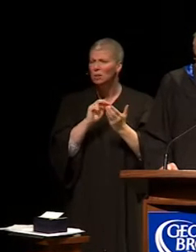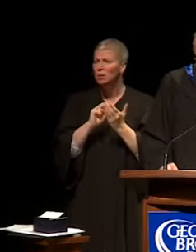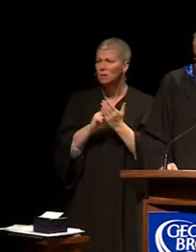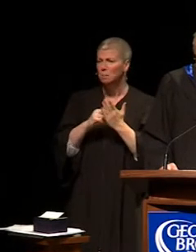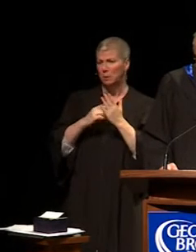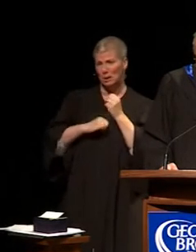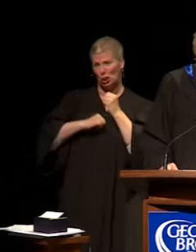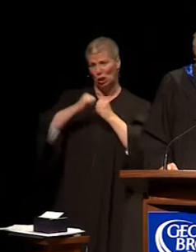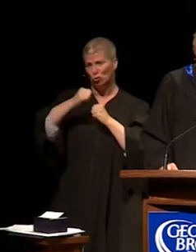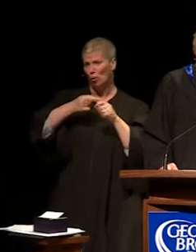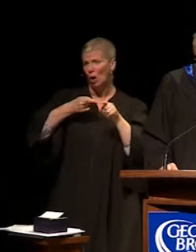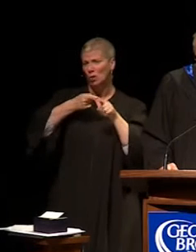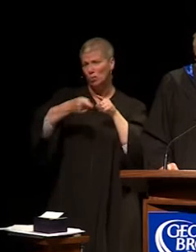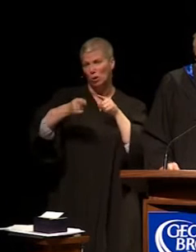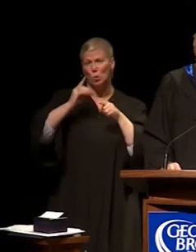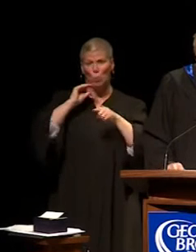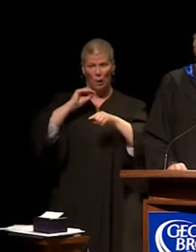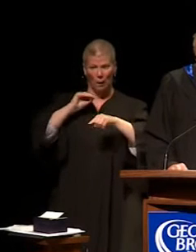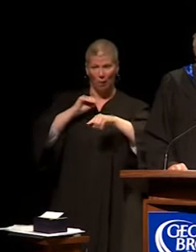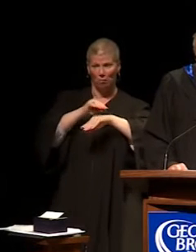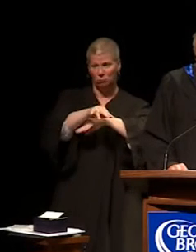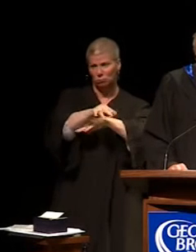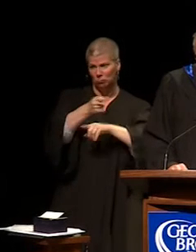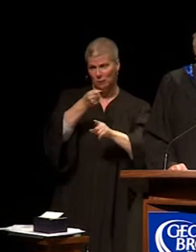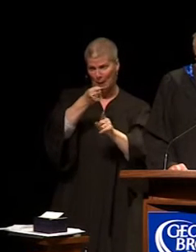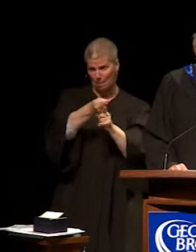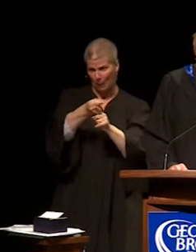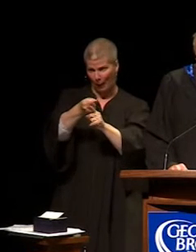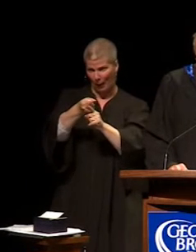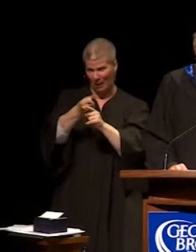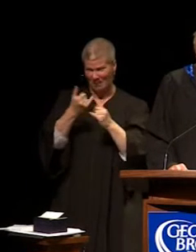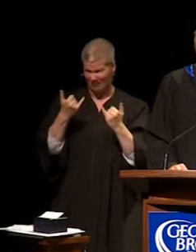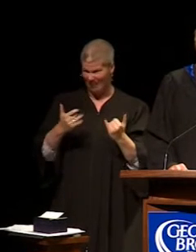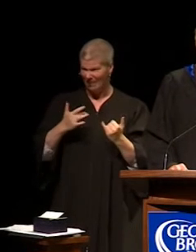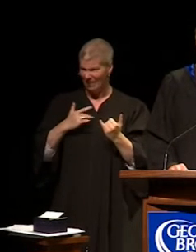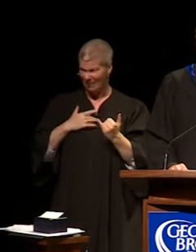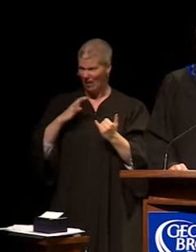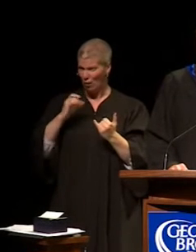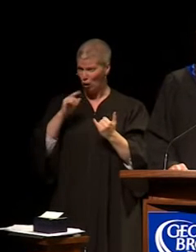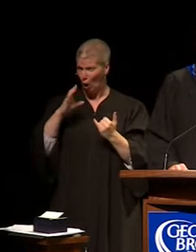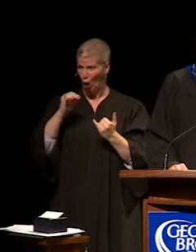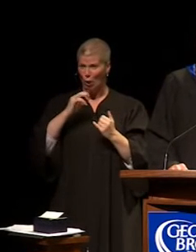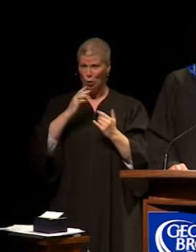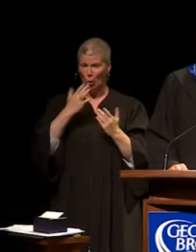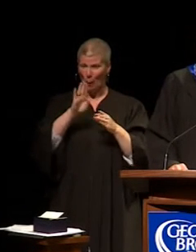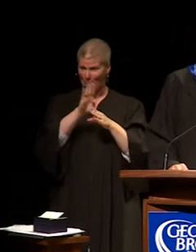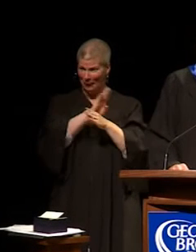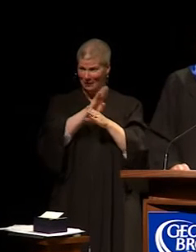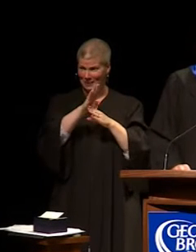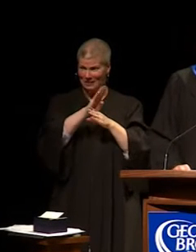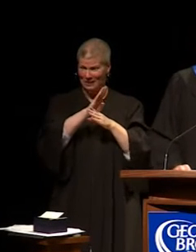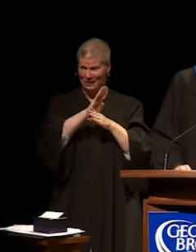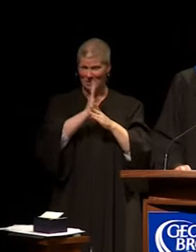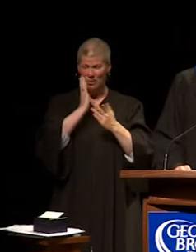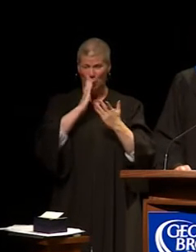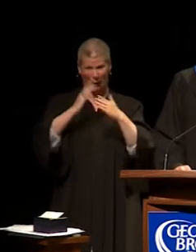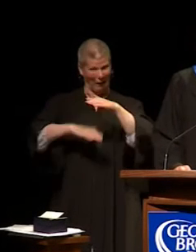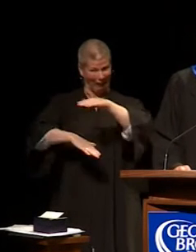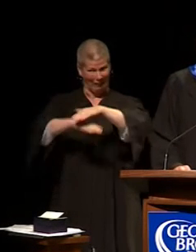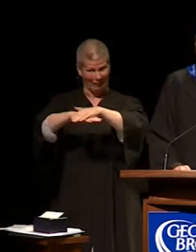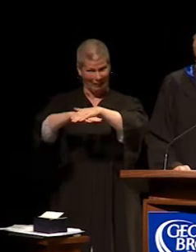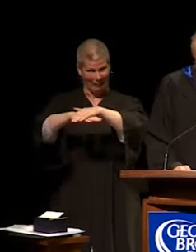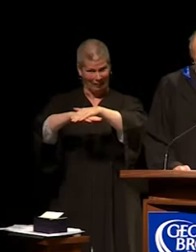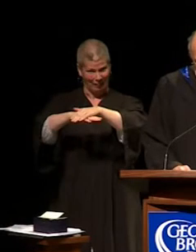impact, is there a condominium bubble? The answer is no.